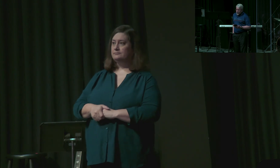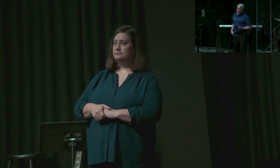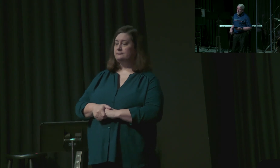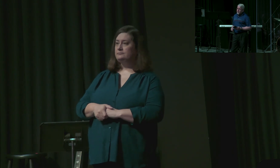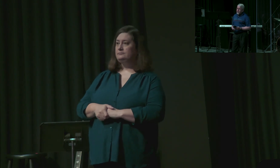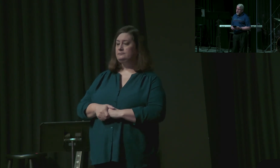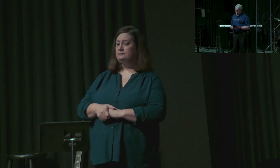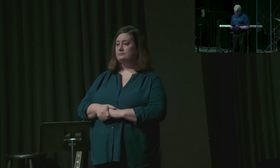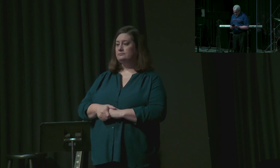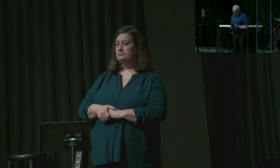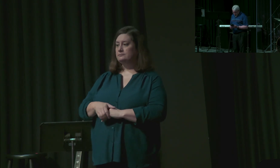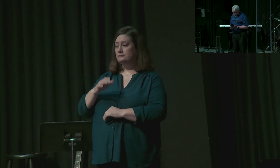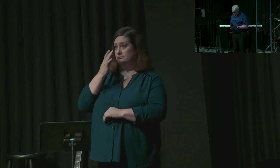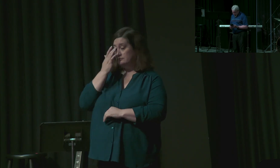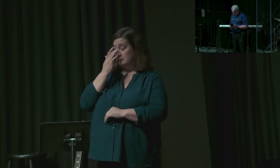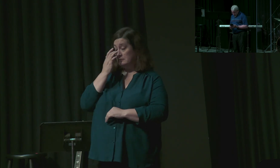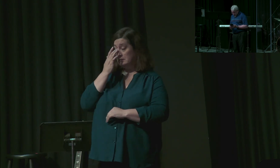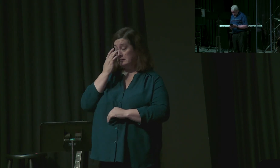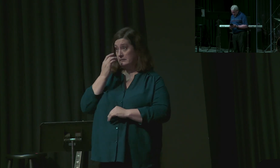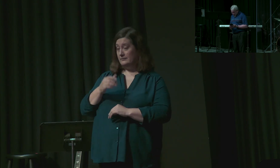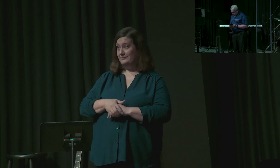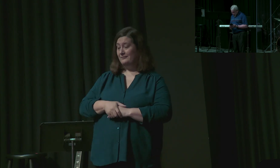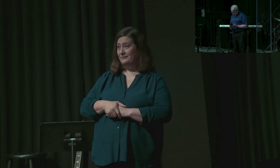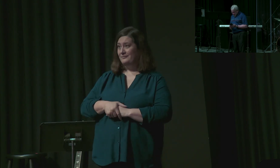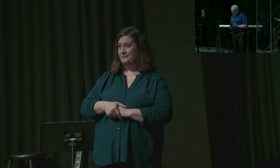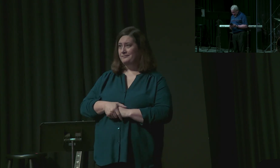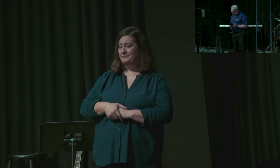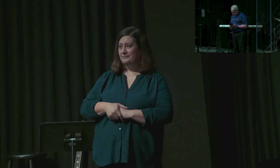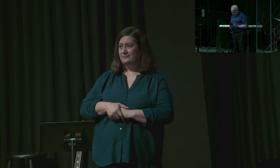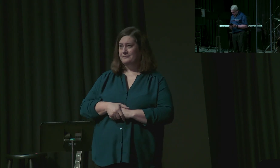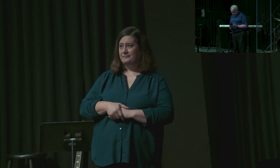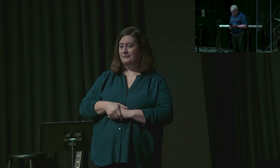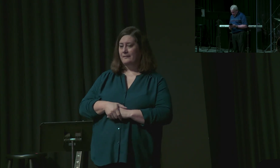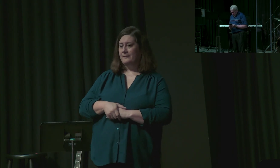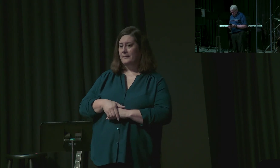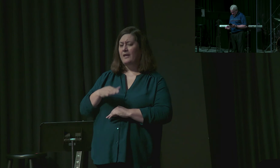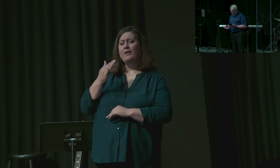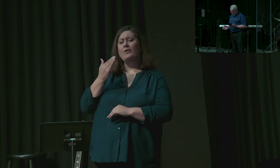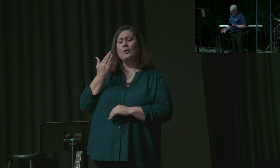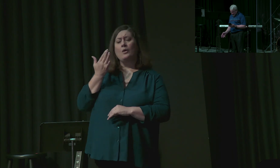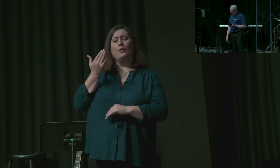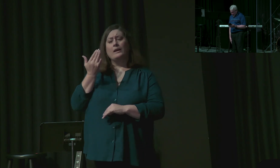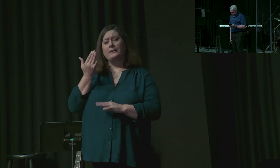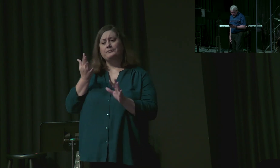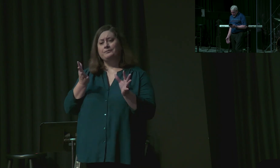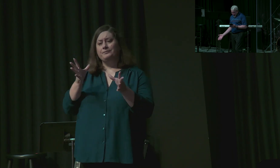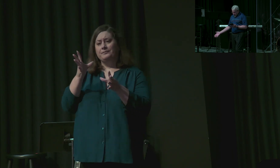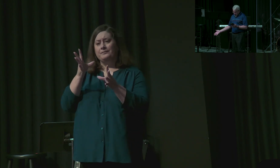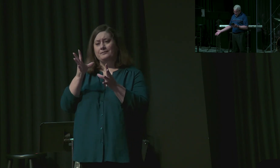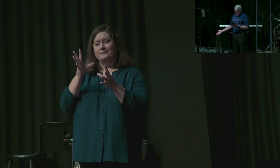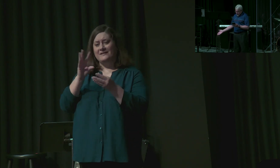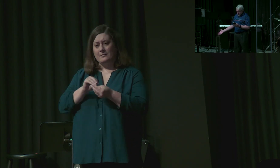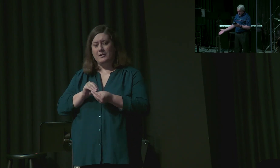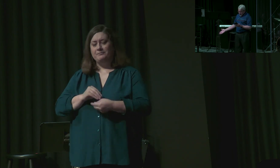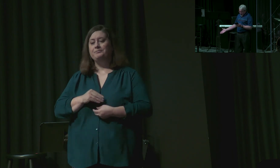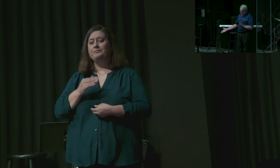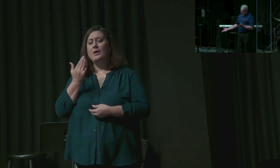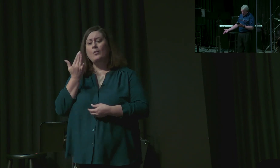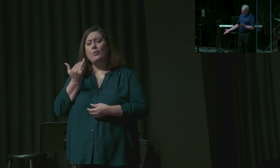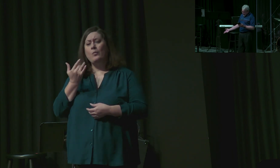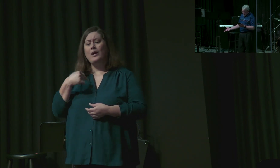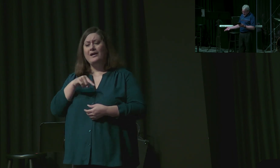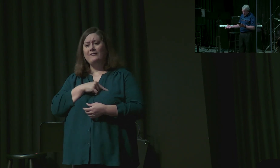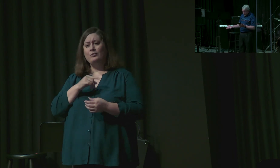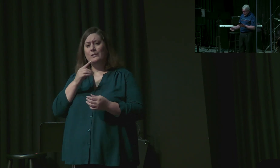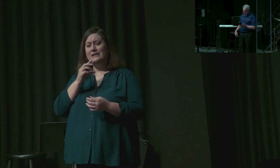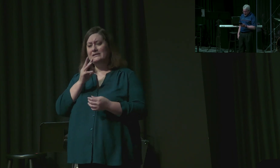So why have we talked today about Jacob's actions here arising from faith? How can we say that